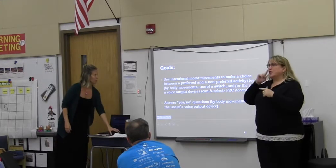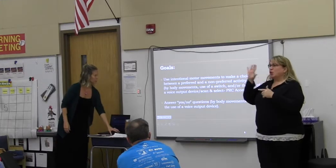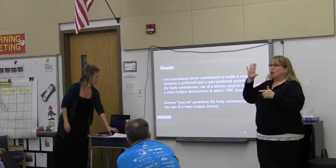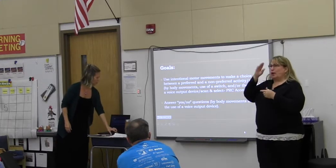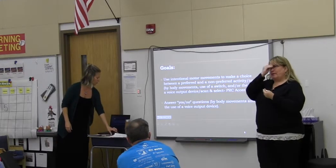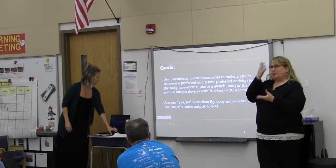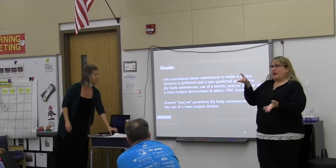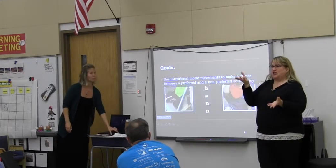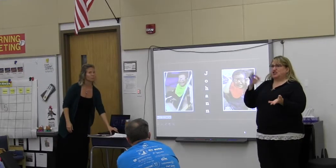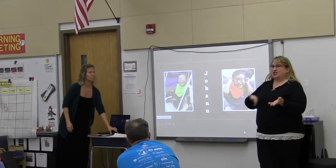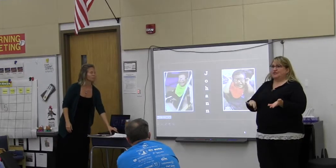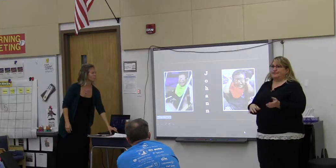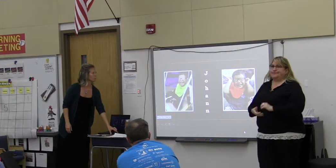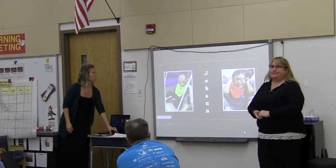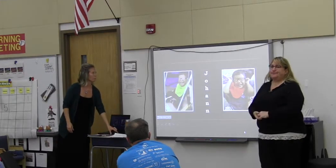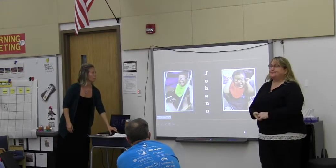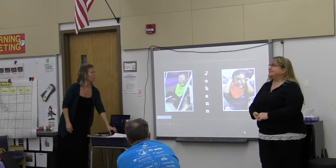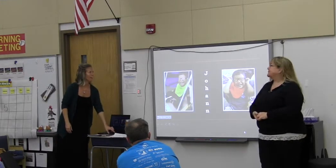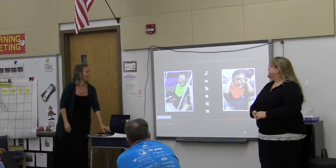info.